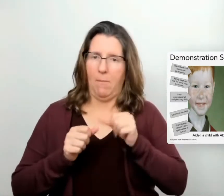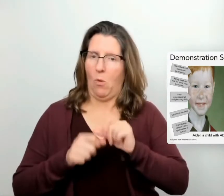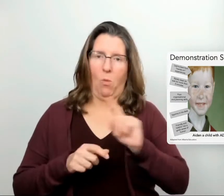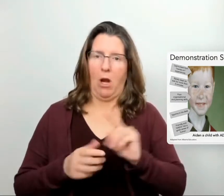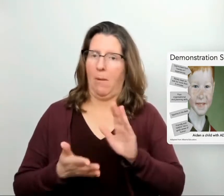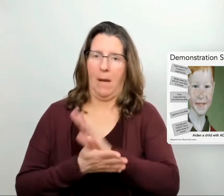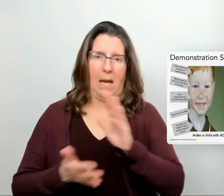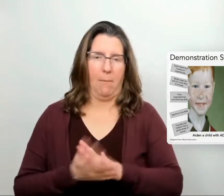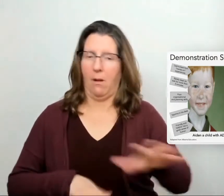papers or his work.